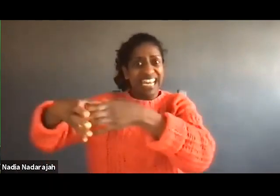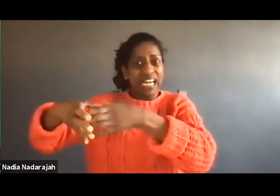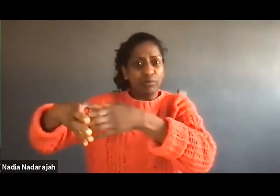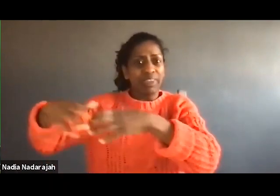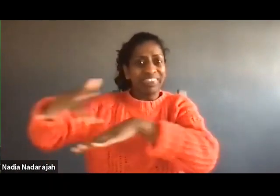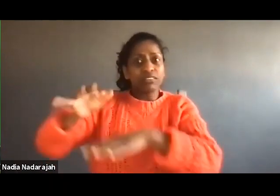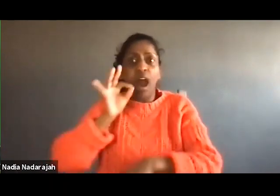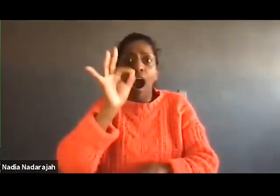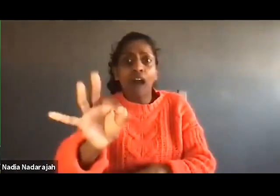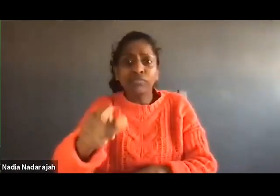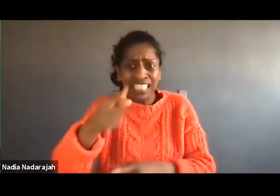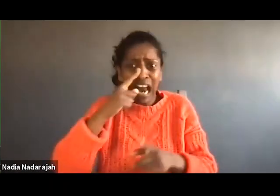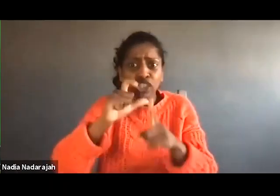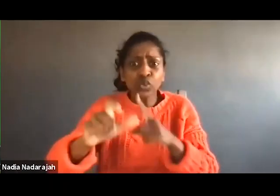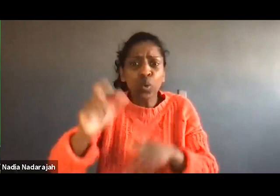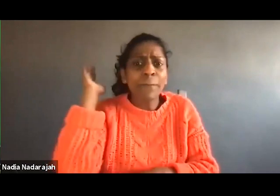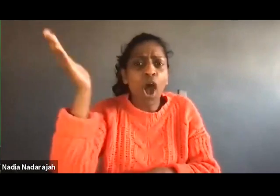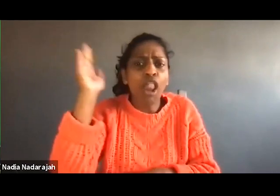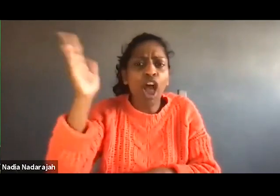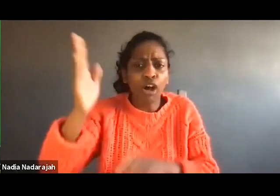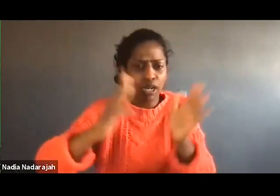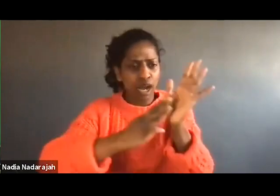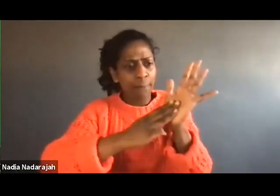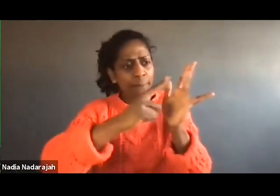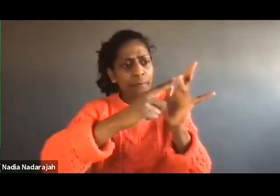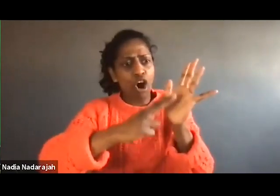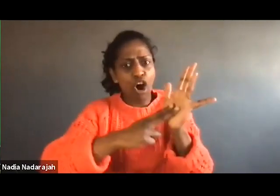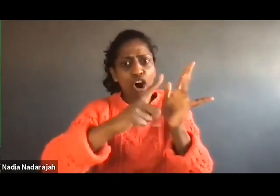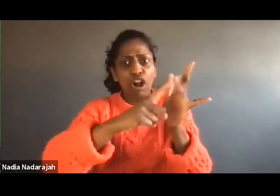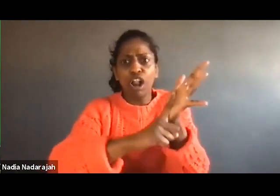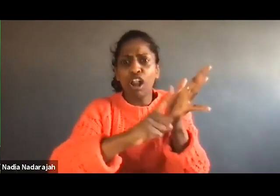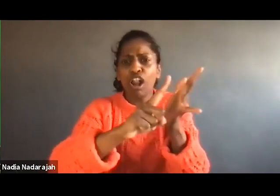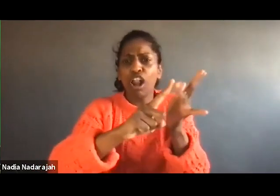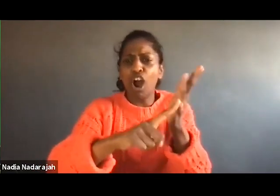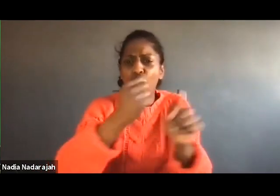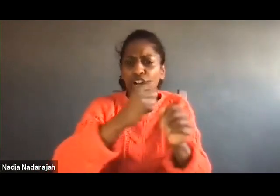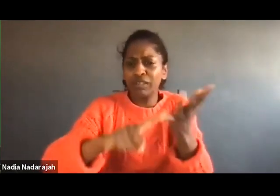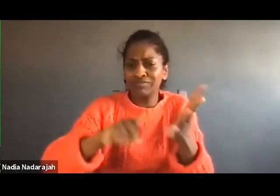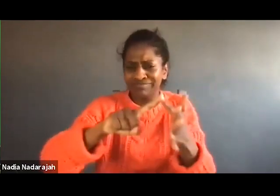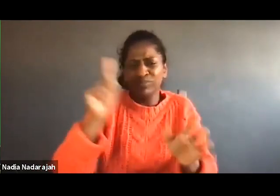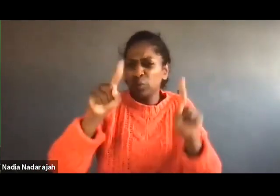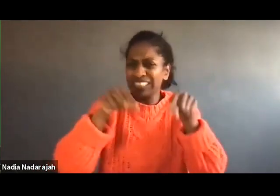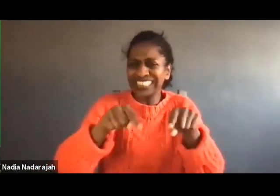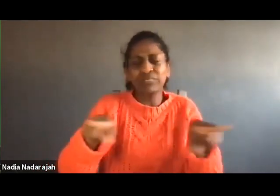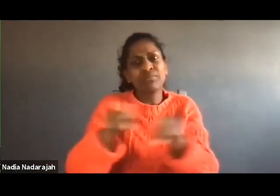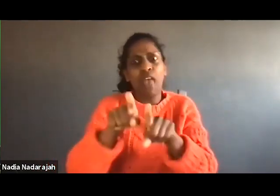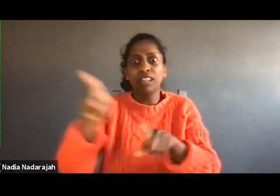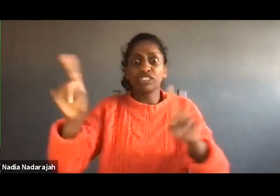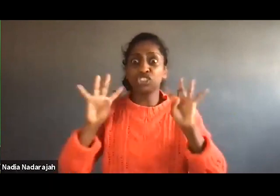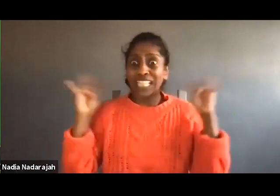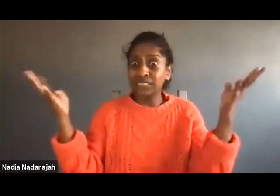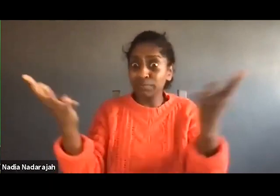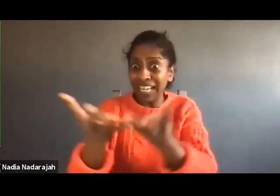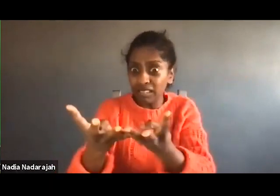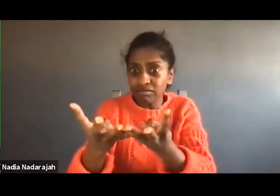scripts, as well as more details such as around the character and the show. So oftentimes actresses take part in